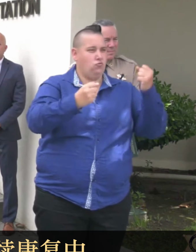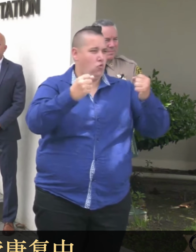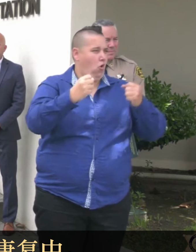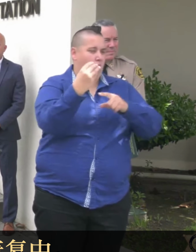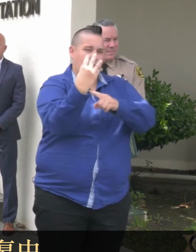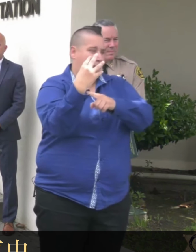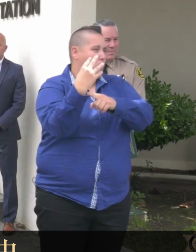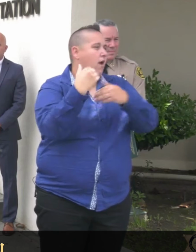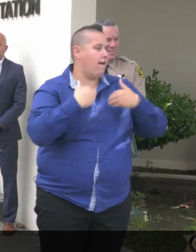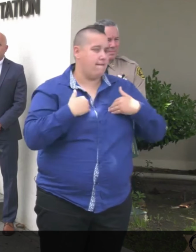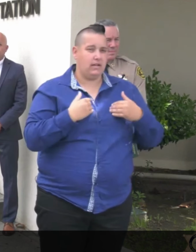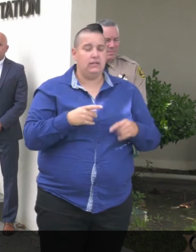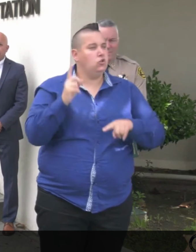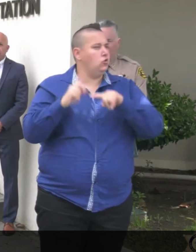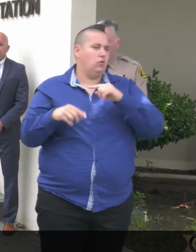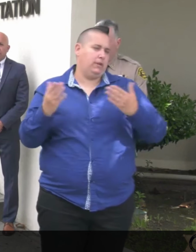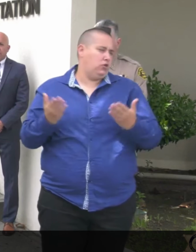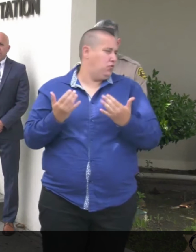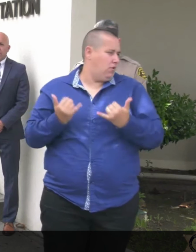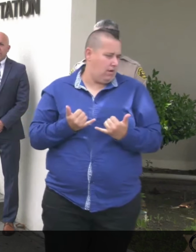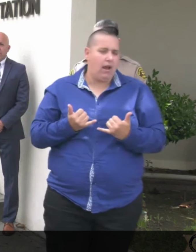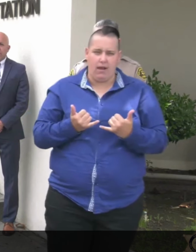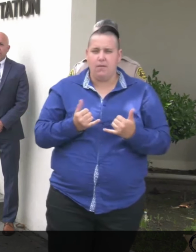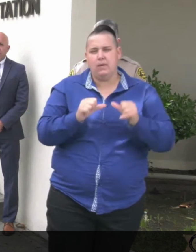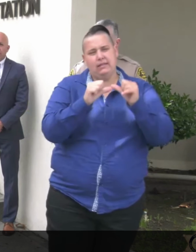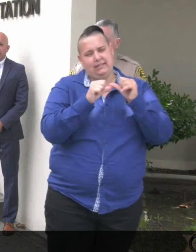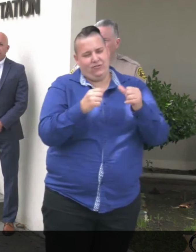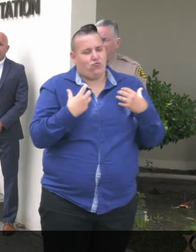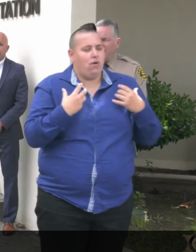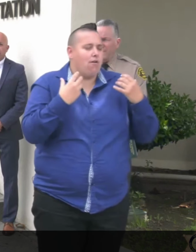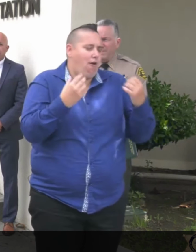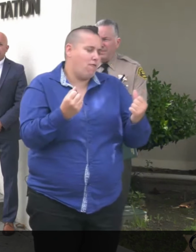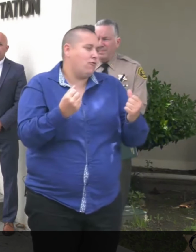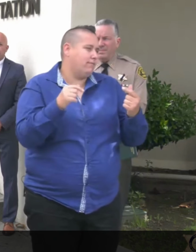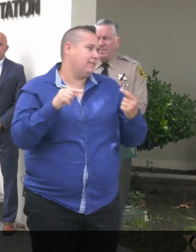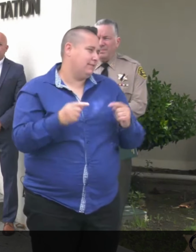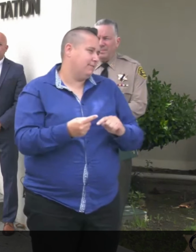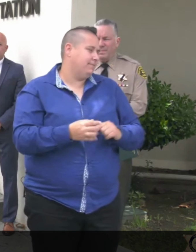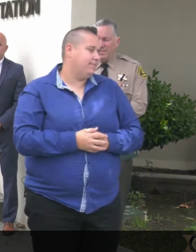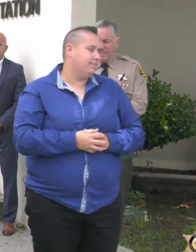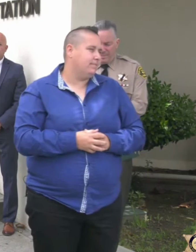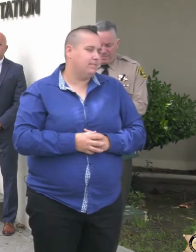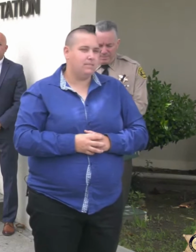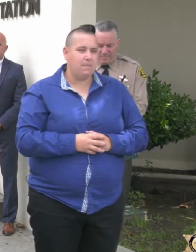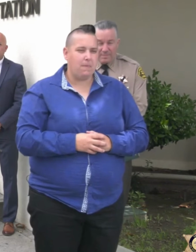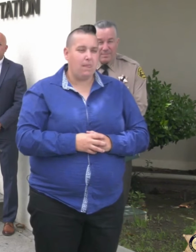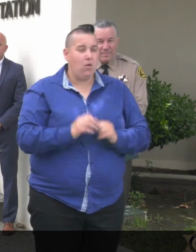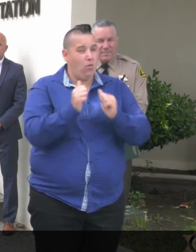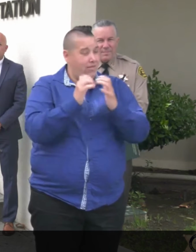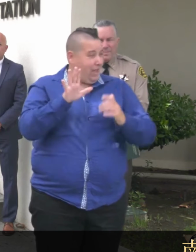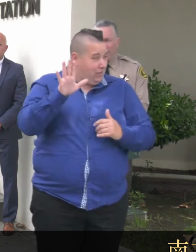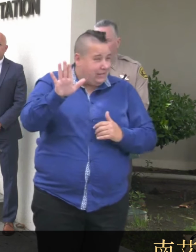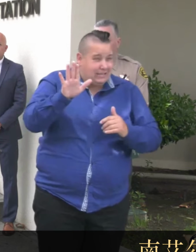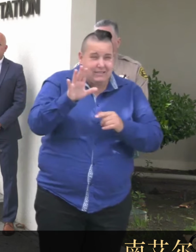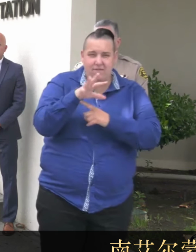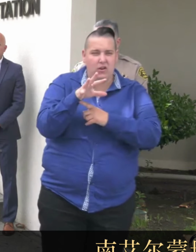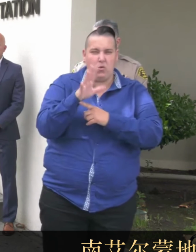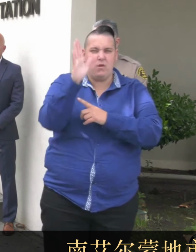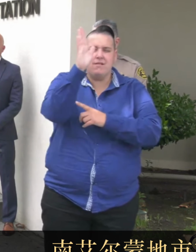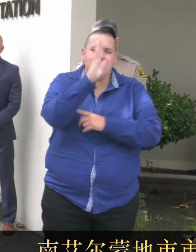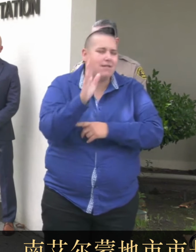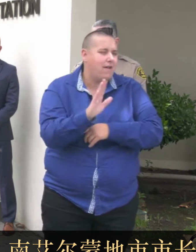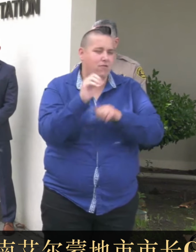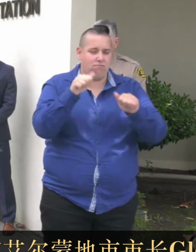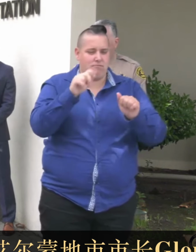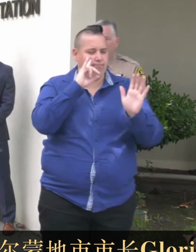He could not be here today, but continues to recover from the incident. Without his video, we may have never been